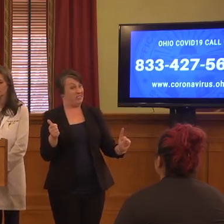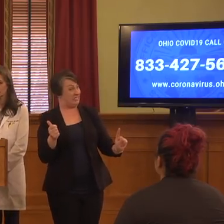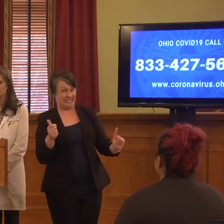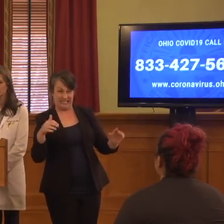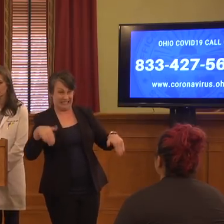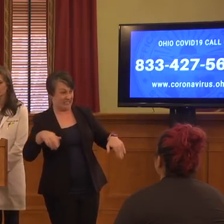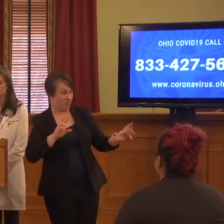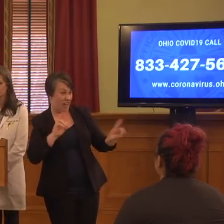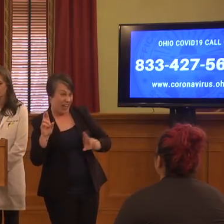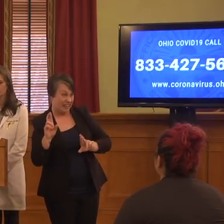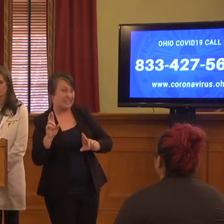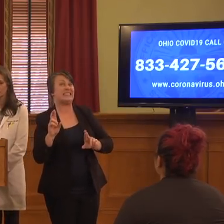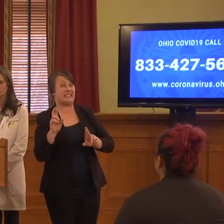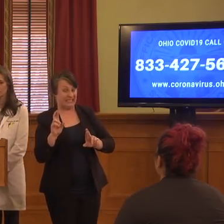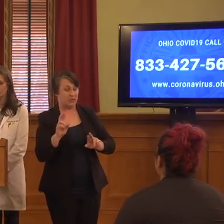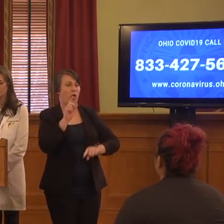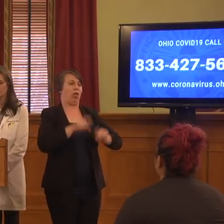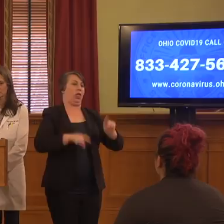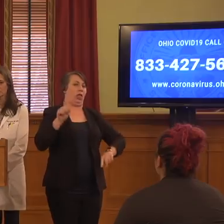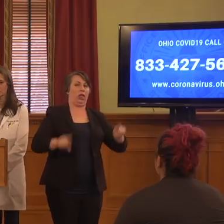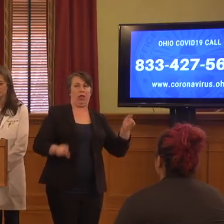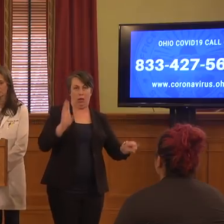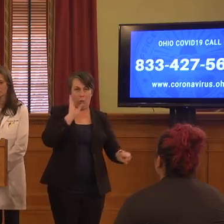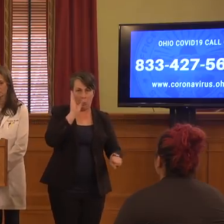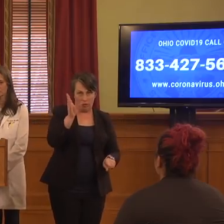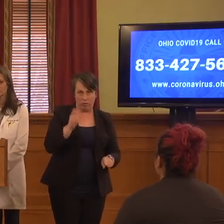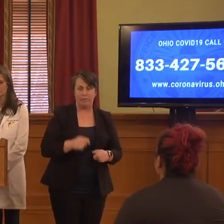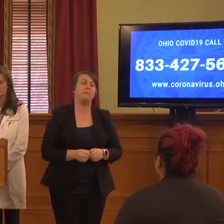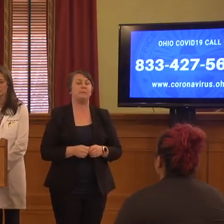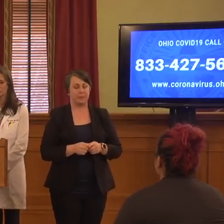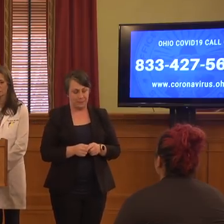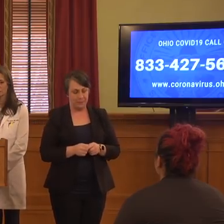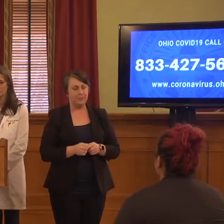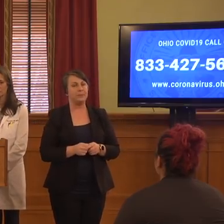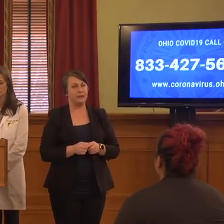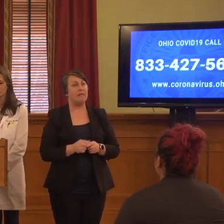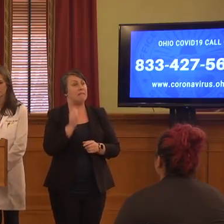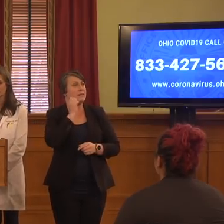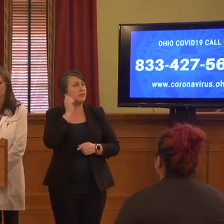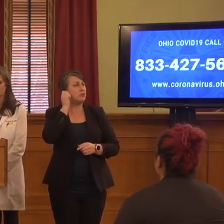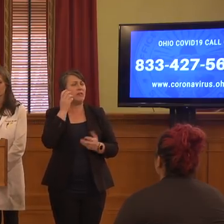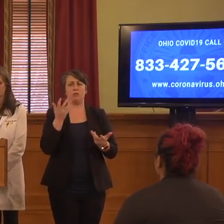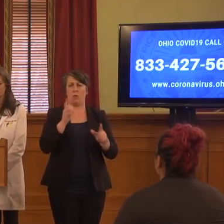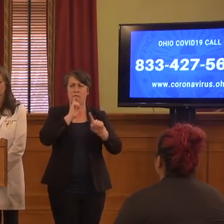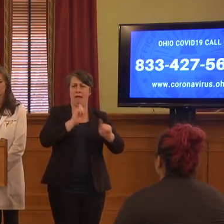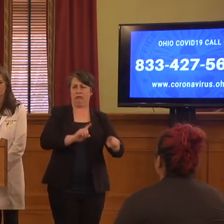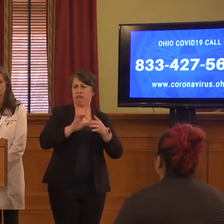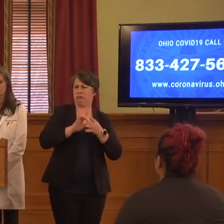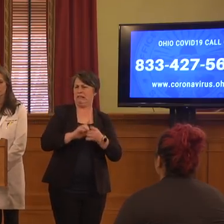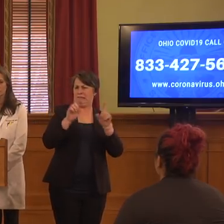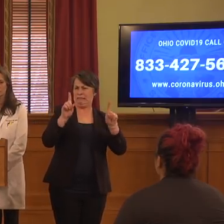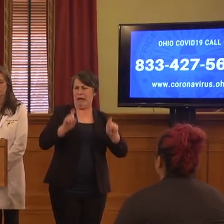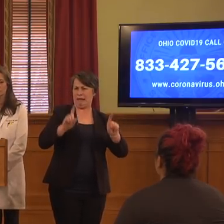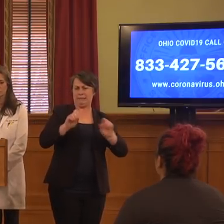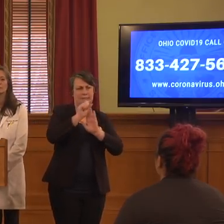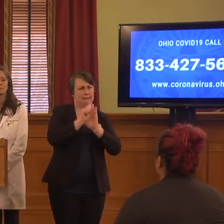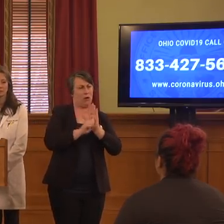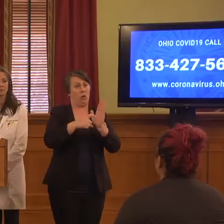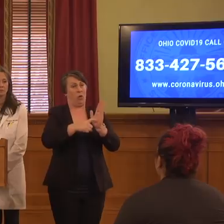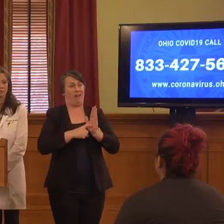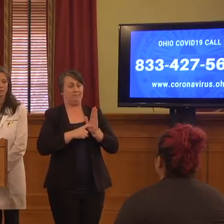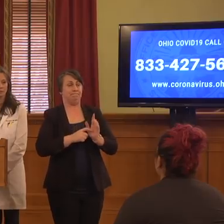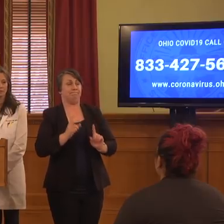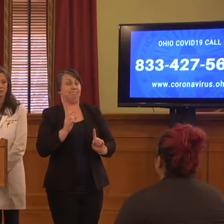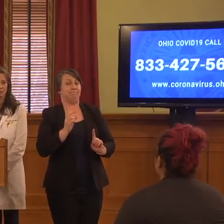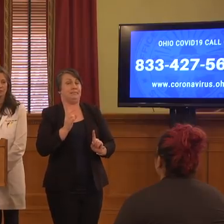every school. As I indicated yesterday in regard to testing, we're going to have to see where we are, but we're going to make those decisions